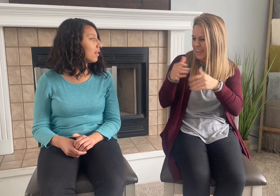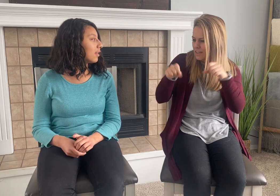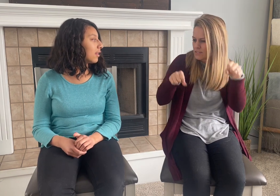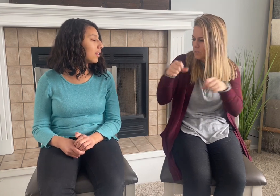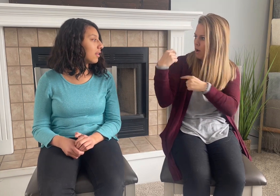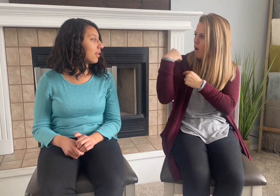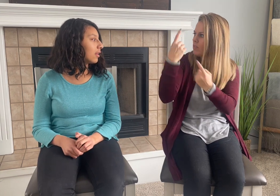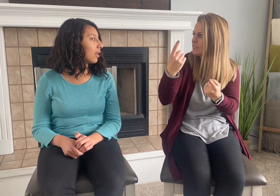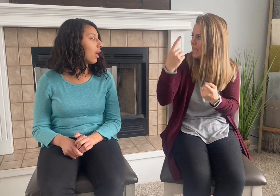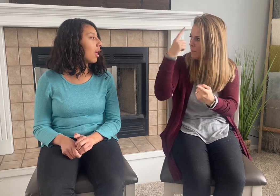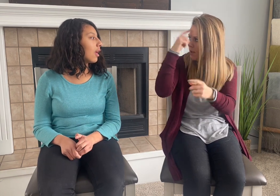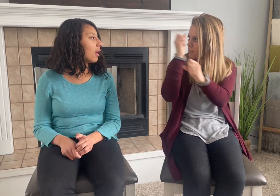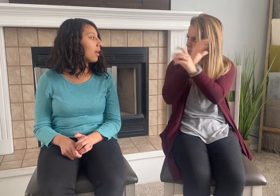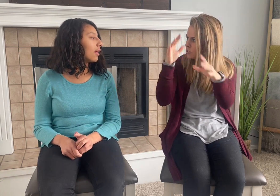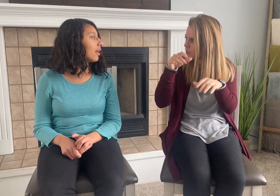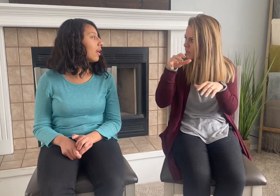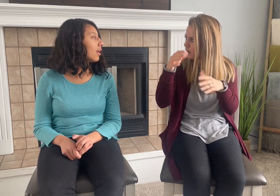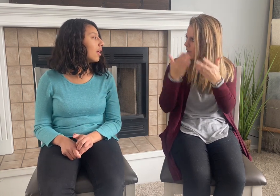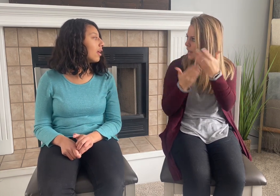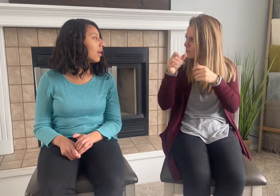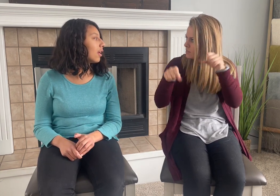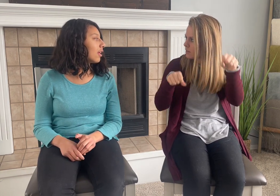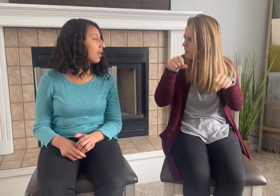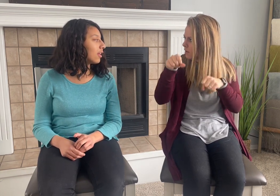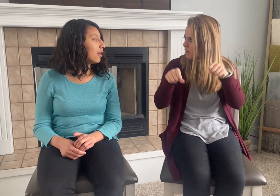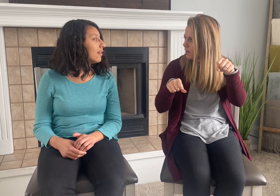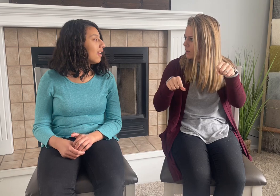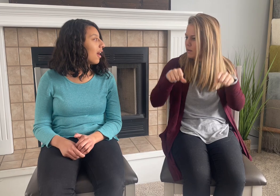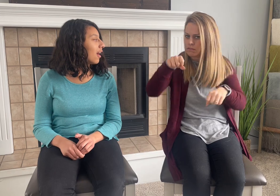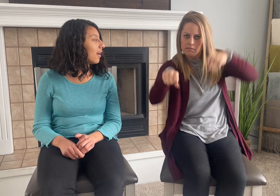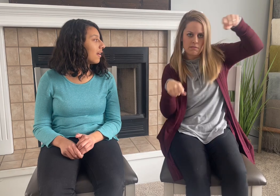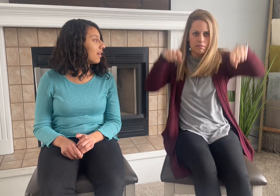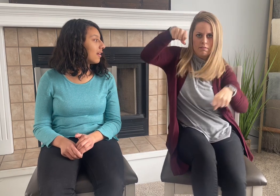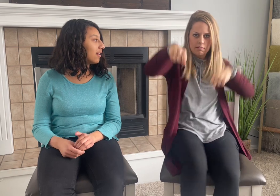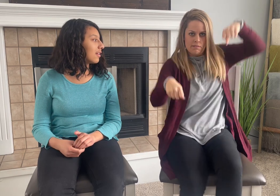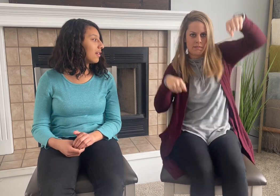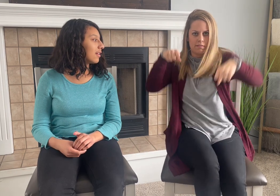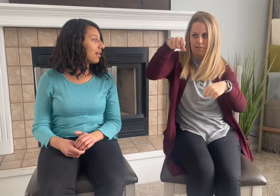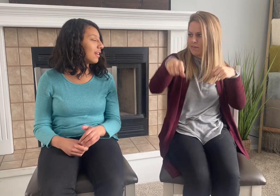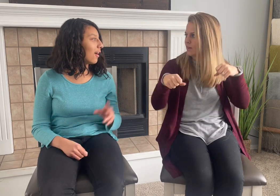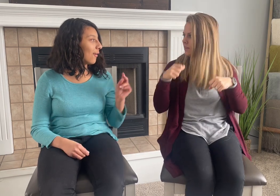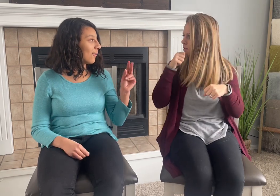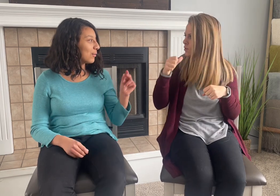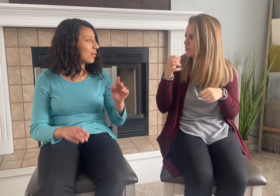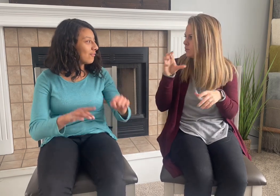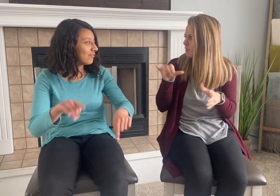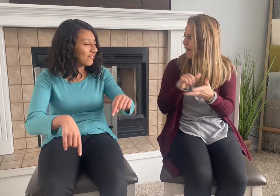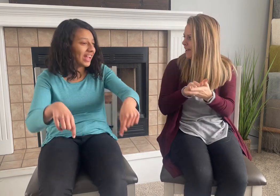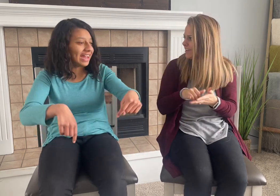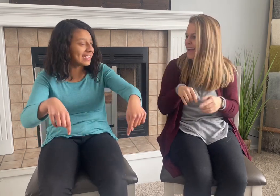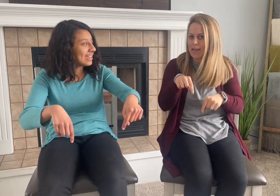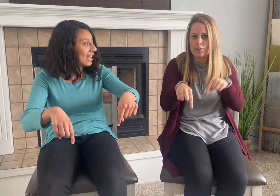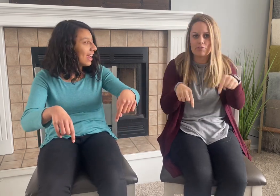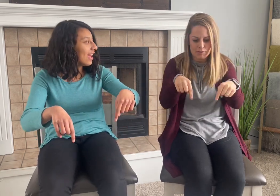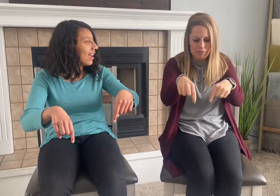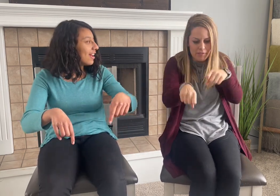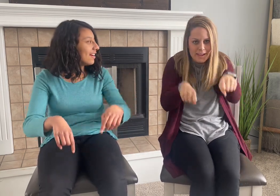hands. But all this time I pictured hands. Yeah. You don't do that. Yeah. Your, your feet